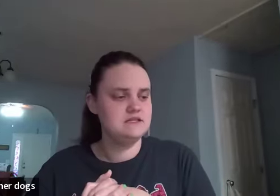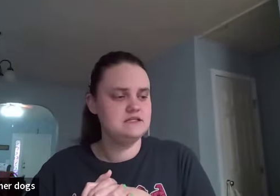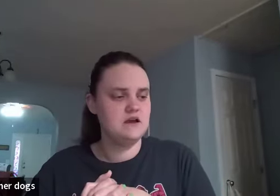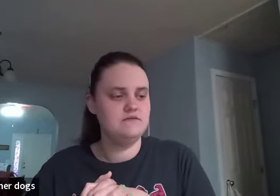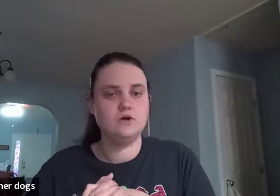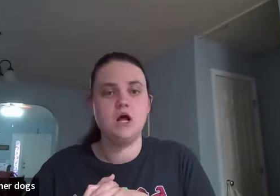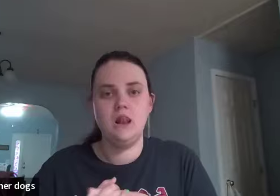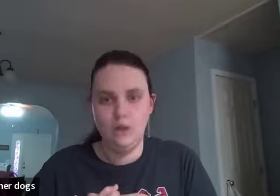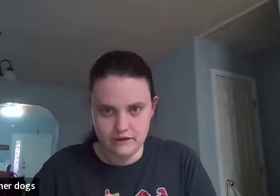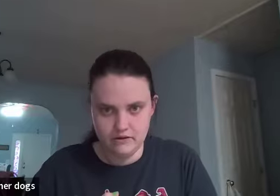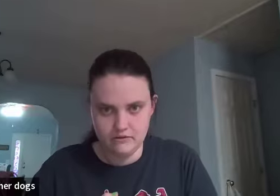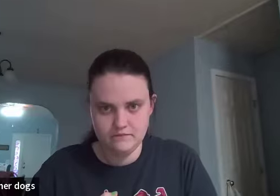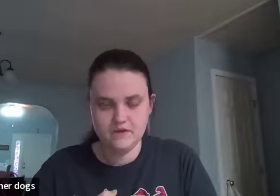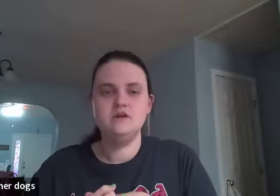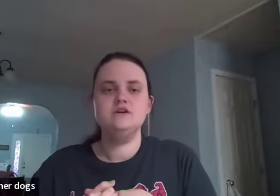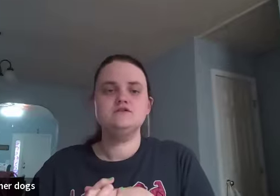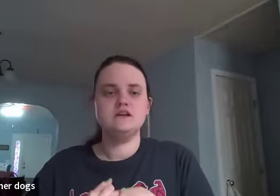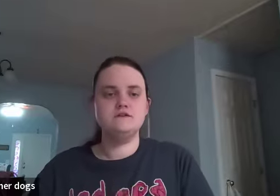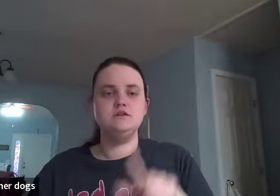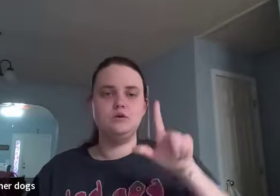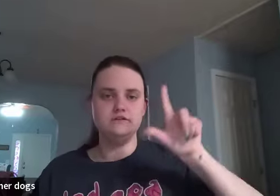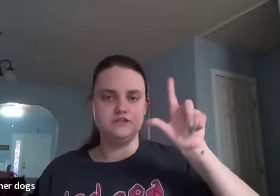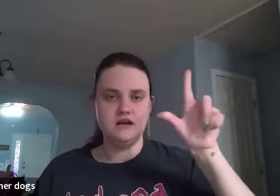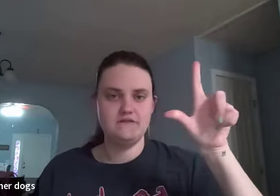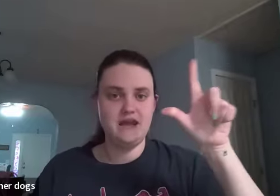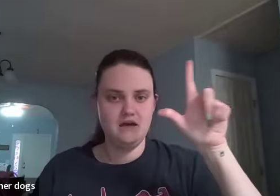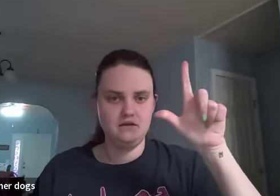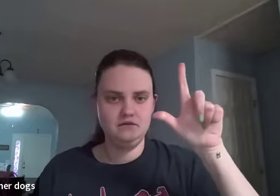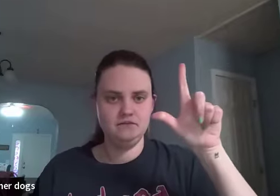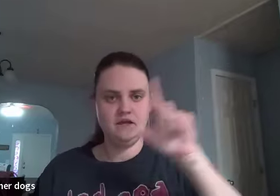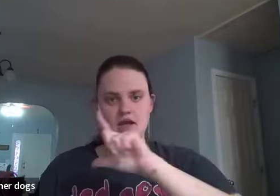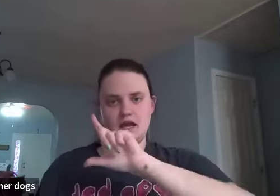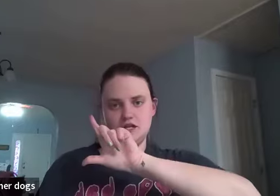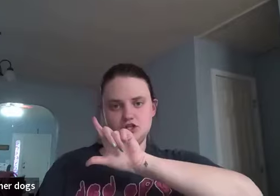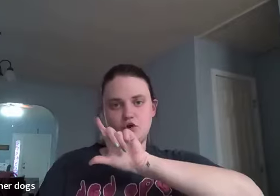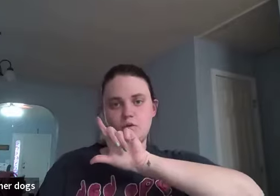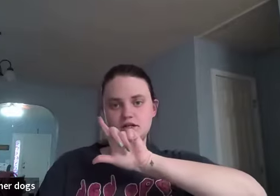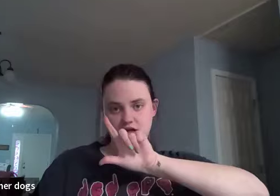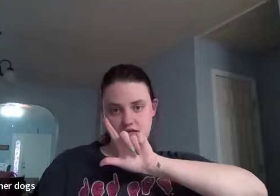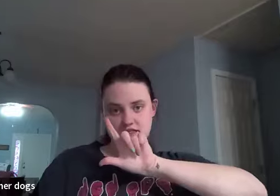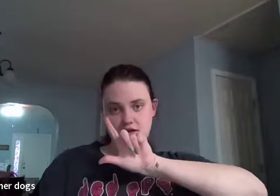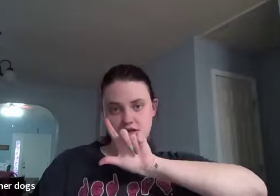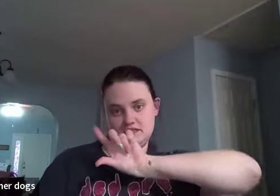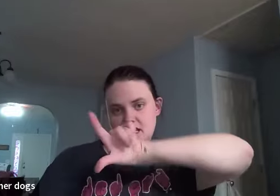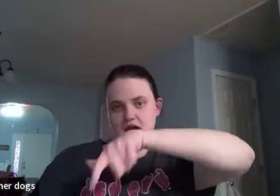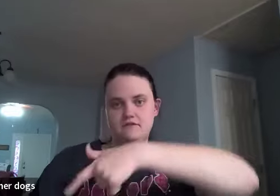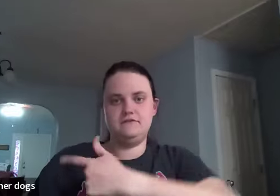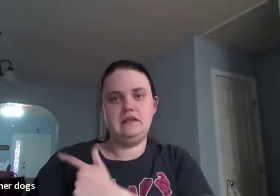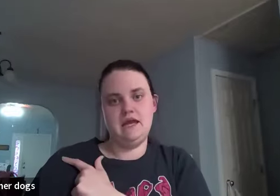is the sign for loyal. So the sign for loyal is you're going to have an L. And you're going to kind of stick it out like this and have a flare